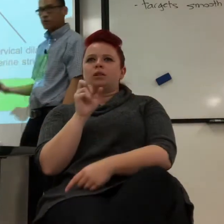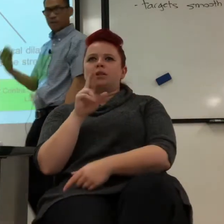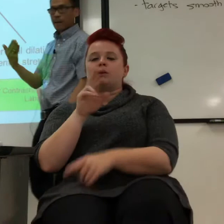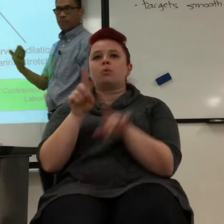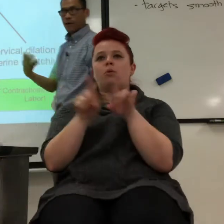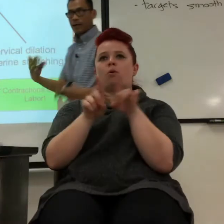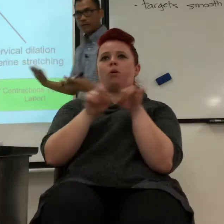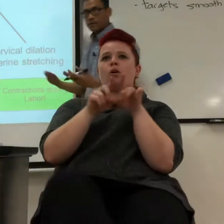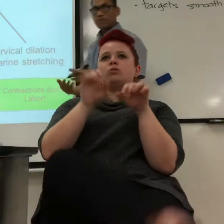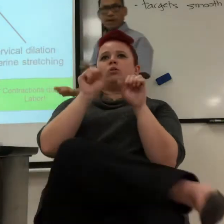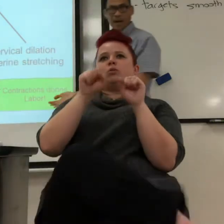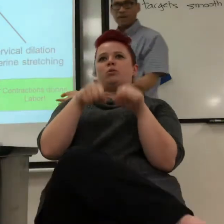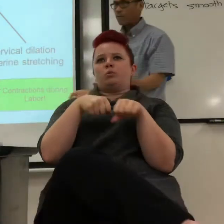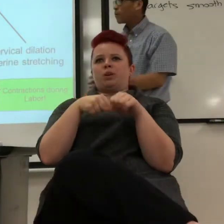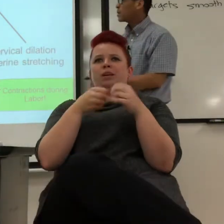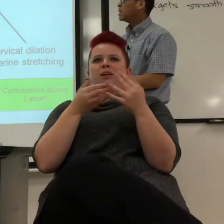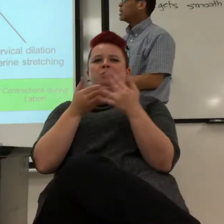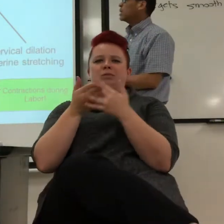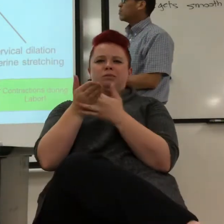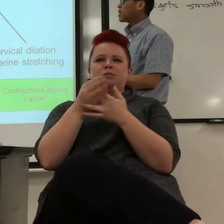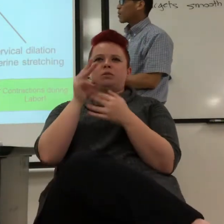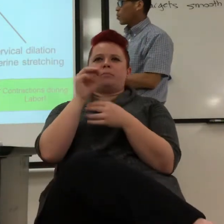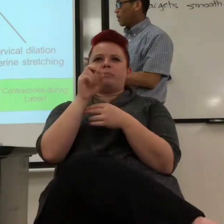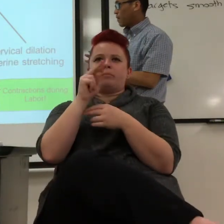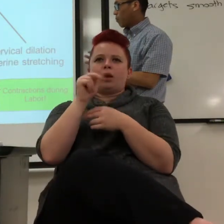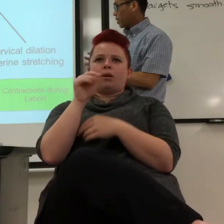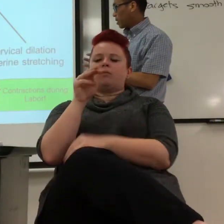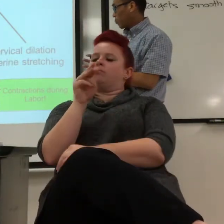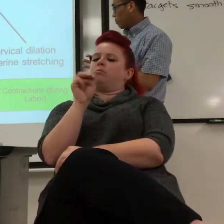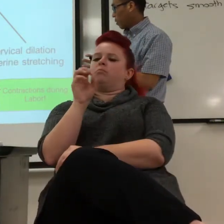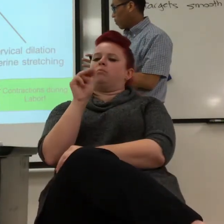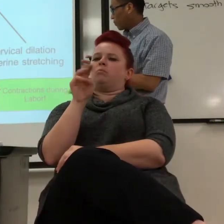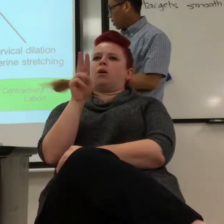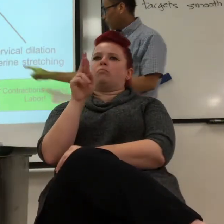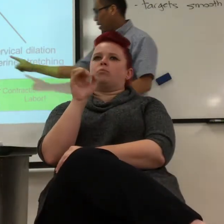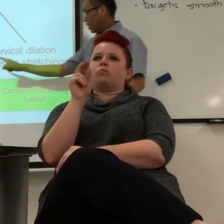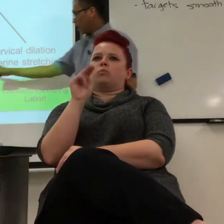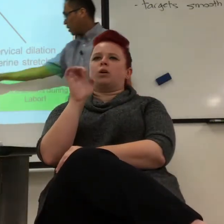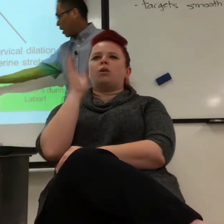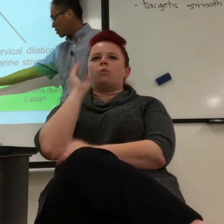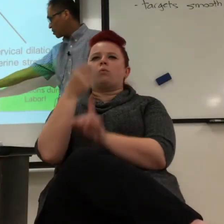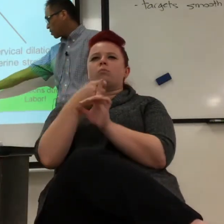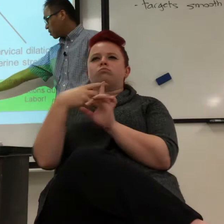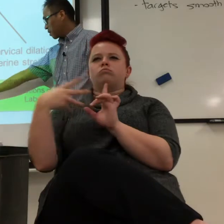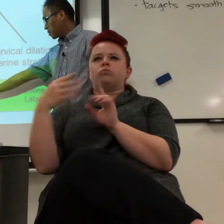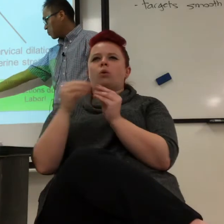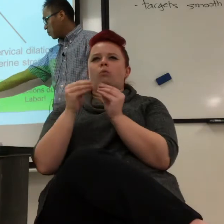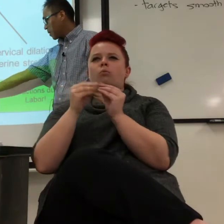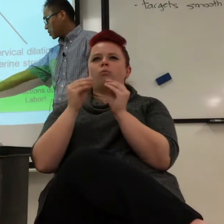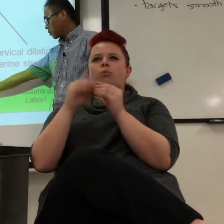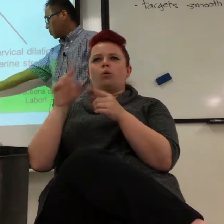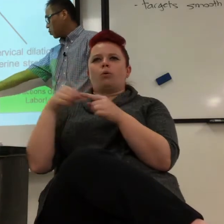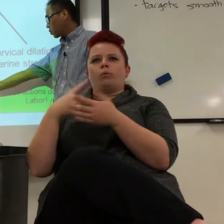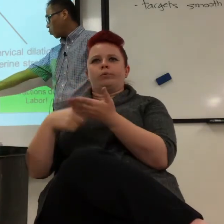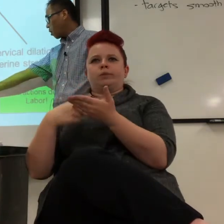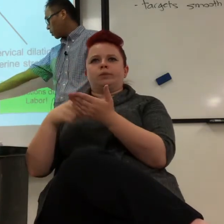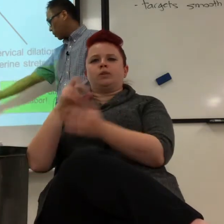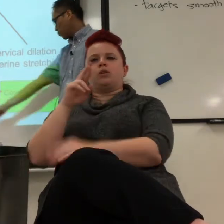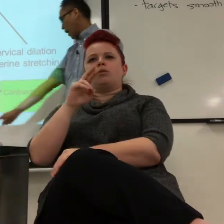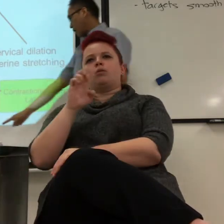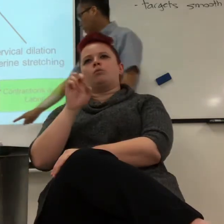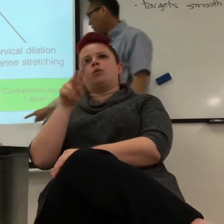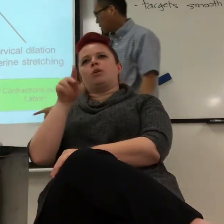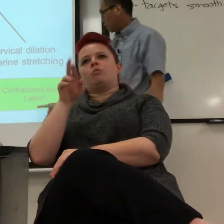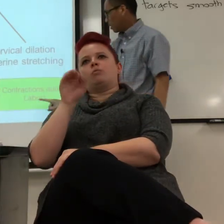can rupture the membranes, and it's very painful. And we'll talk more about that when we get to repress. But it causes the smooth muscle in the uterine wall